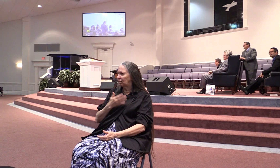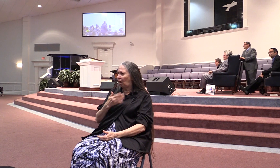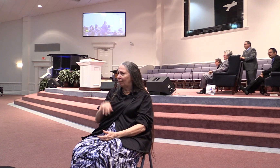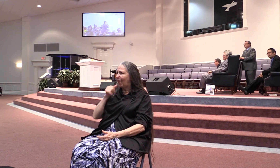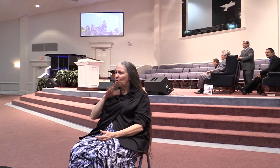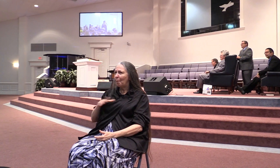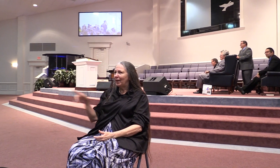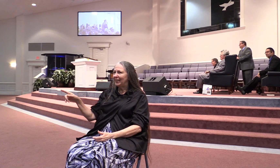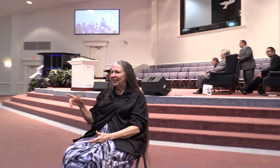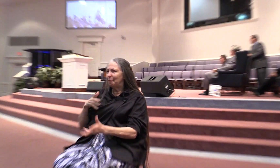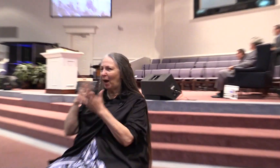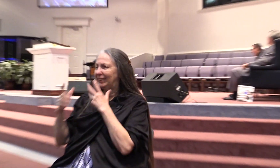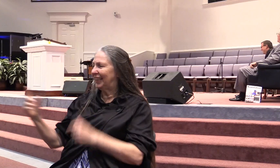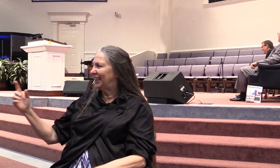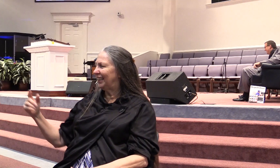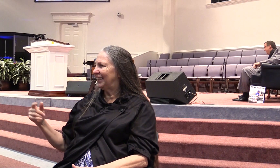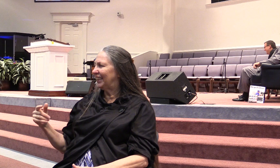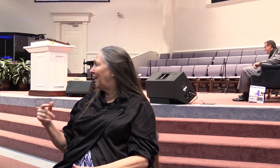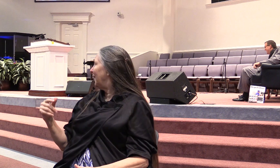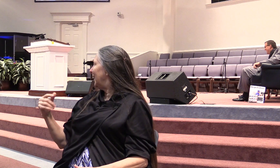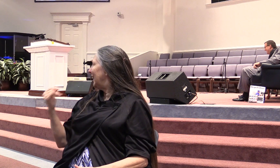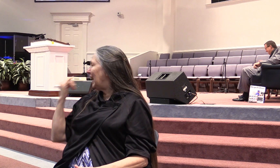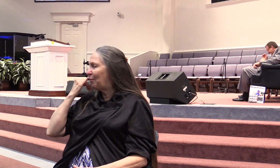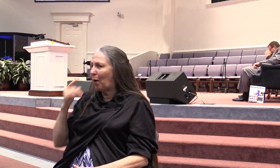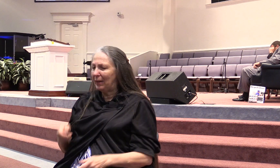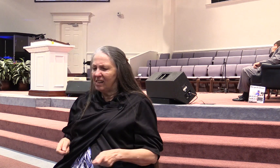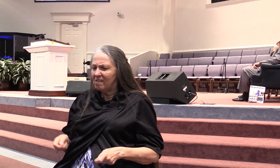It'd be kind of embarrassing. Get right here and they quit. You just...